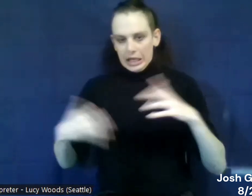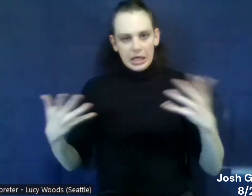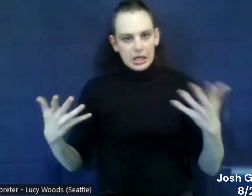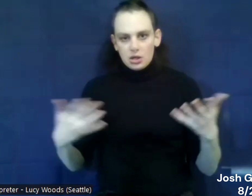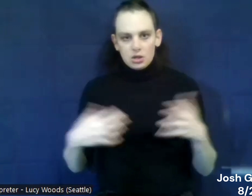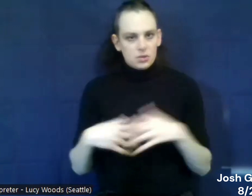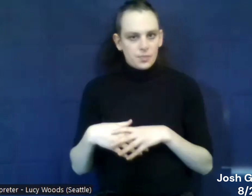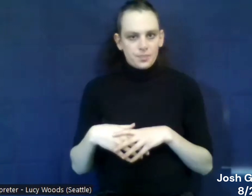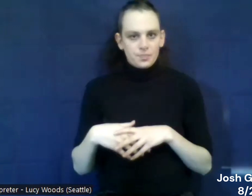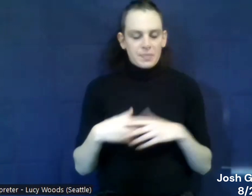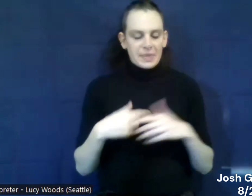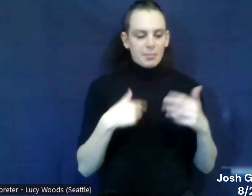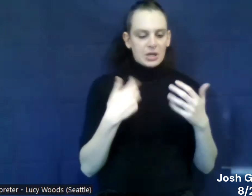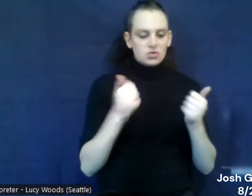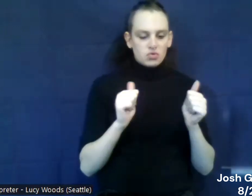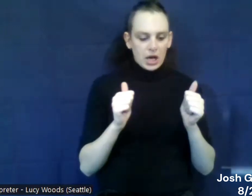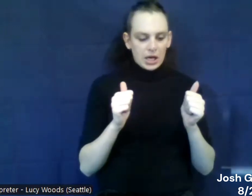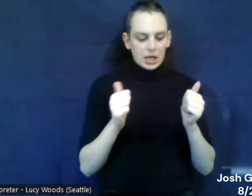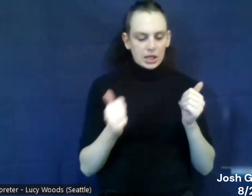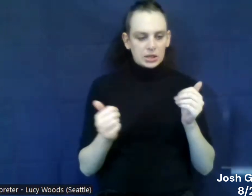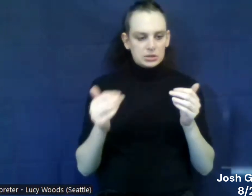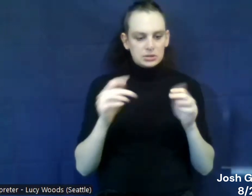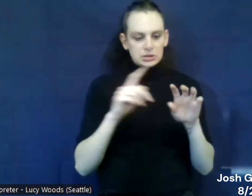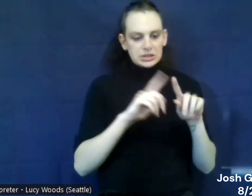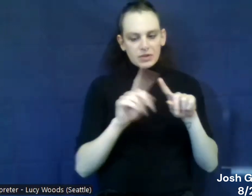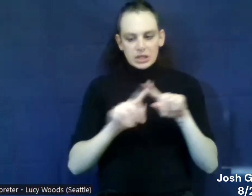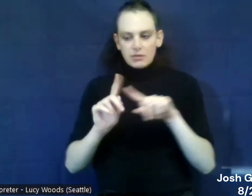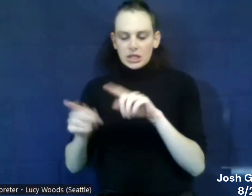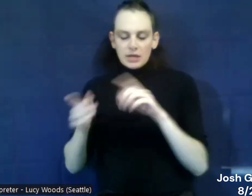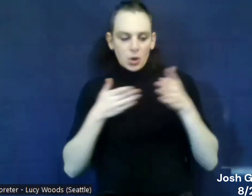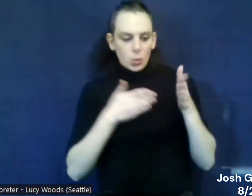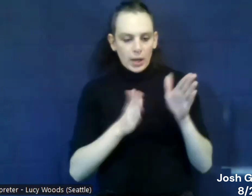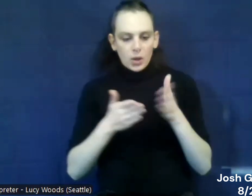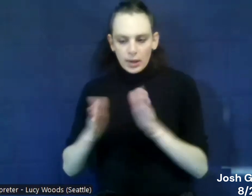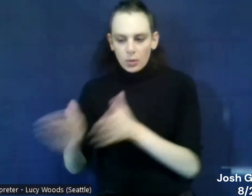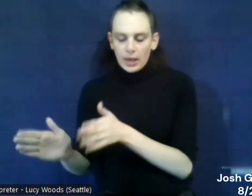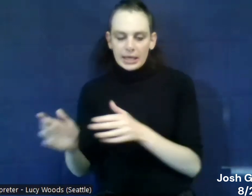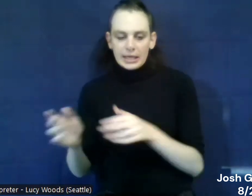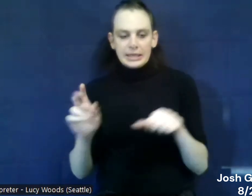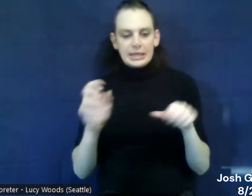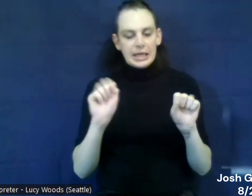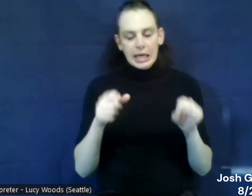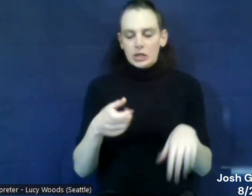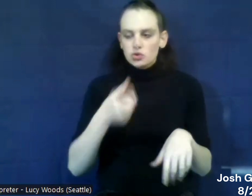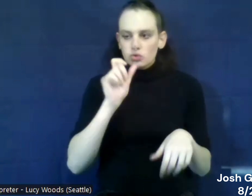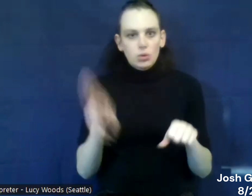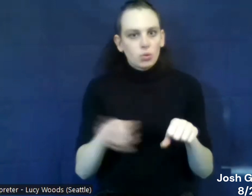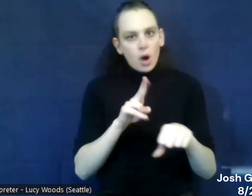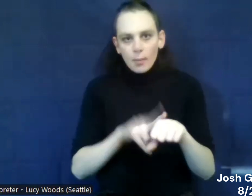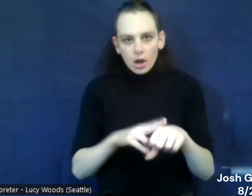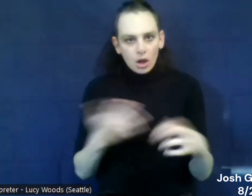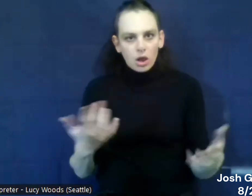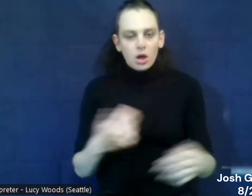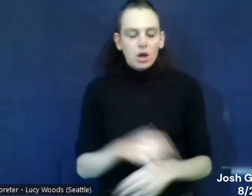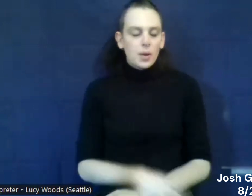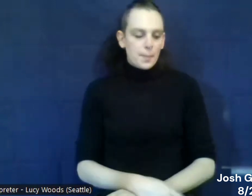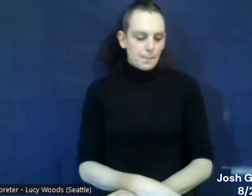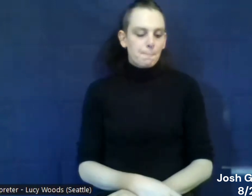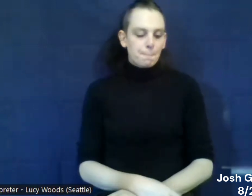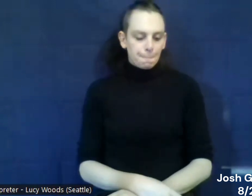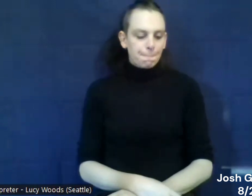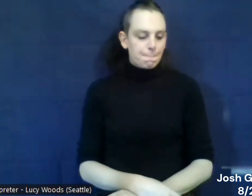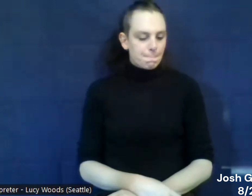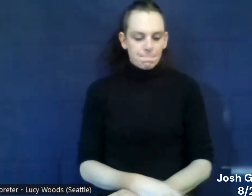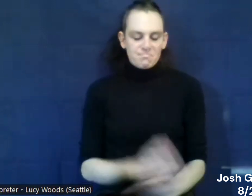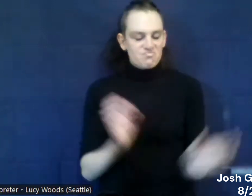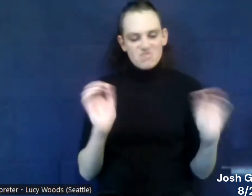took a bunch of different steps to try and get to that point where I would be a normal drinker. Um, and